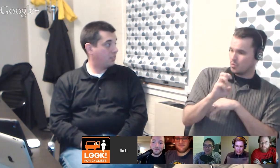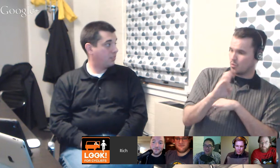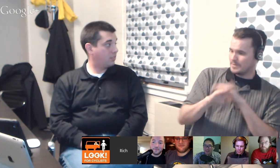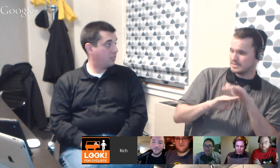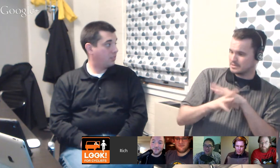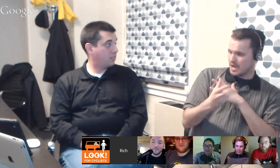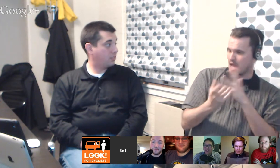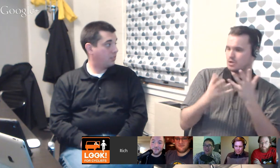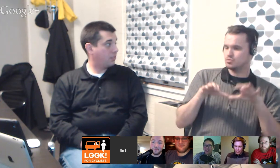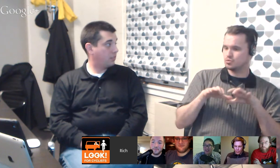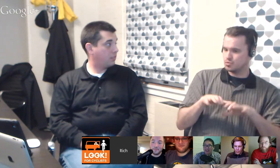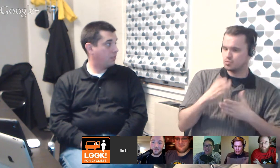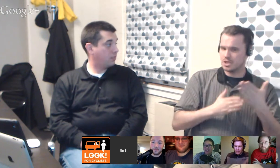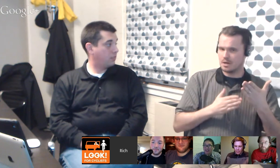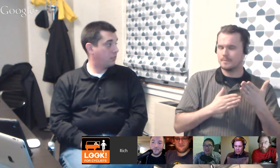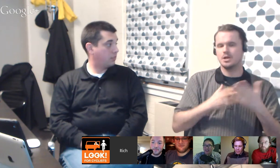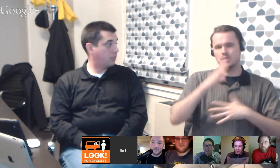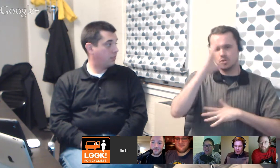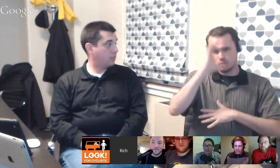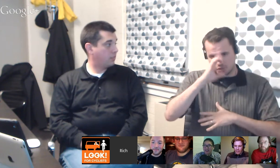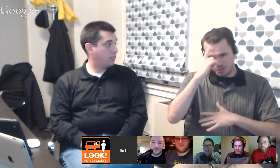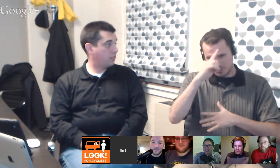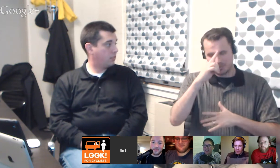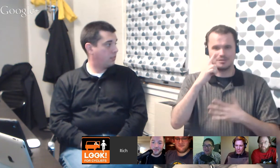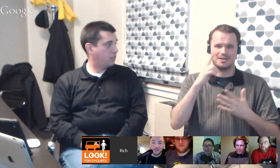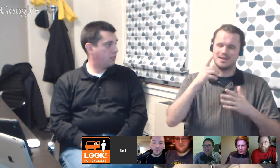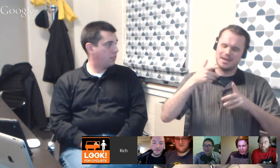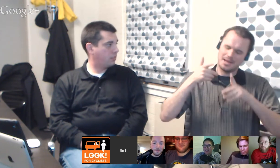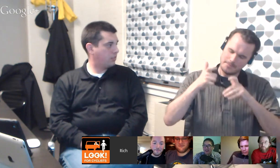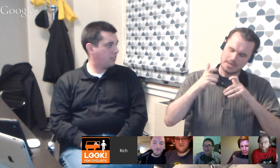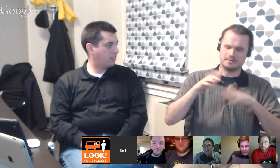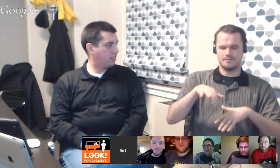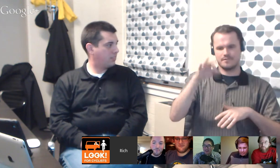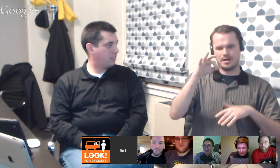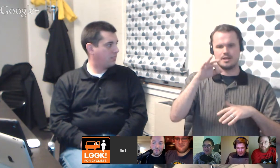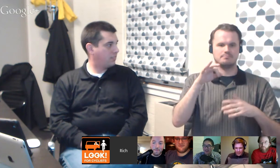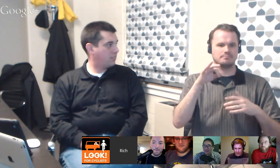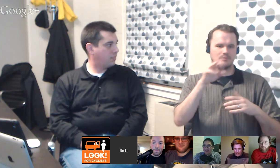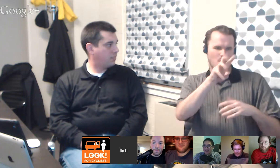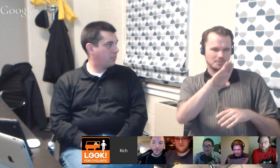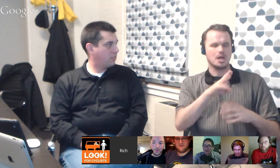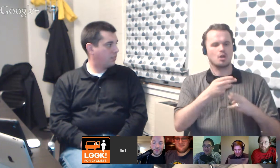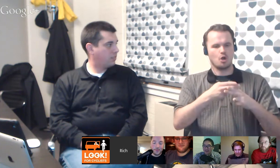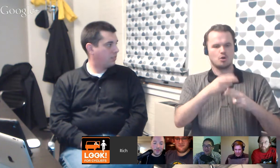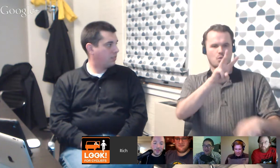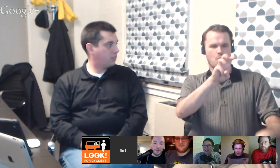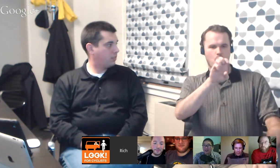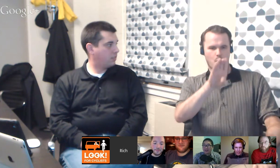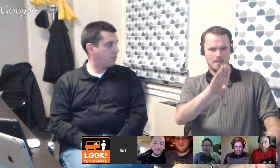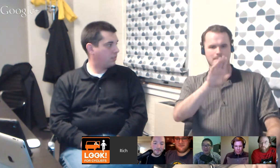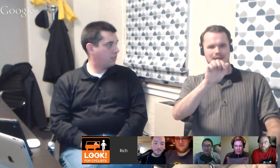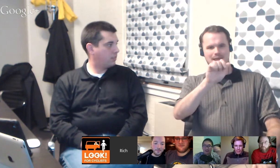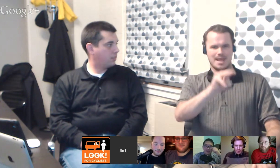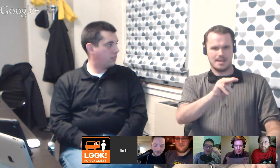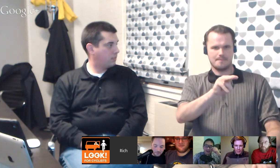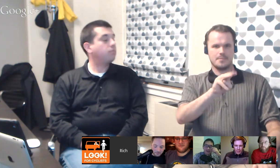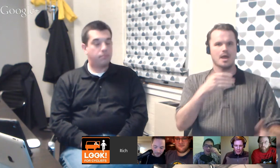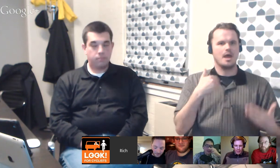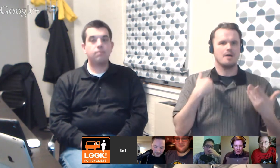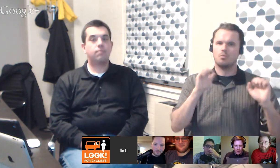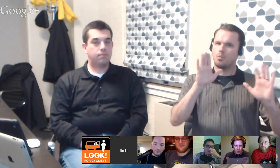do some searching, you'll immediately find a website called WebAIM. And there they have some great